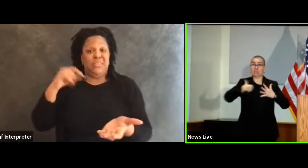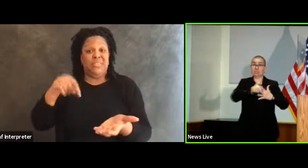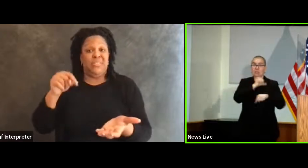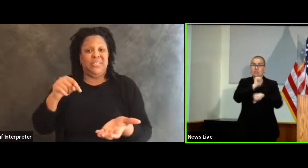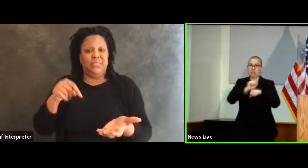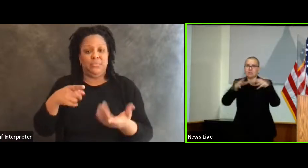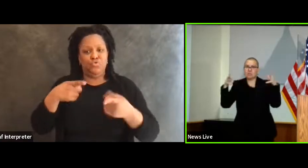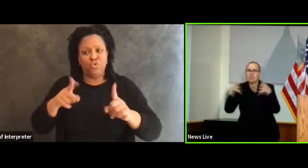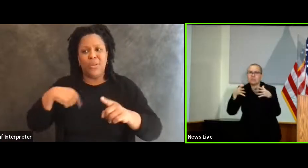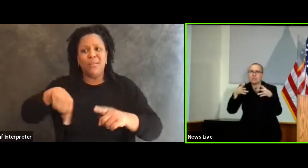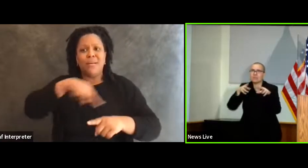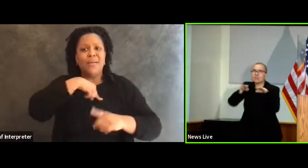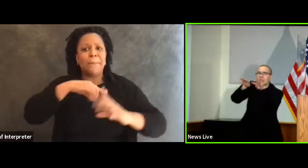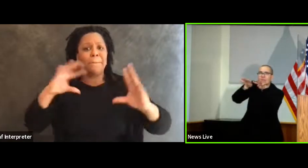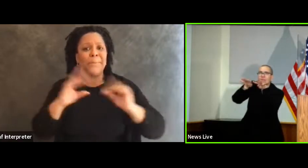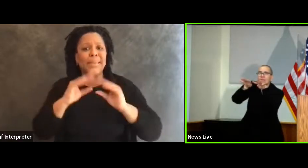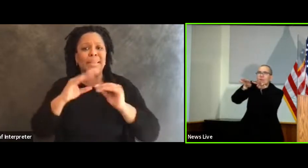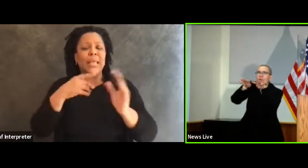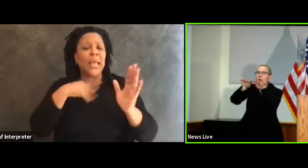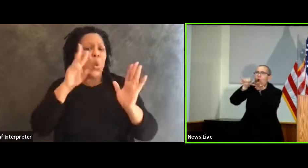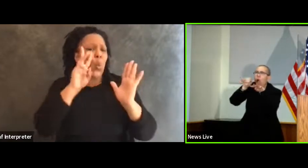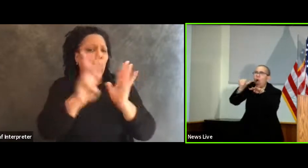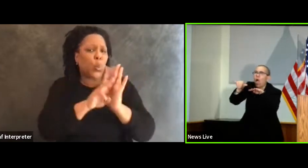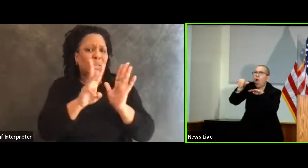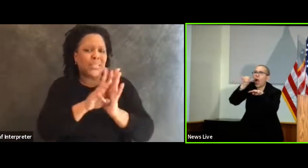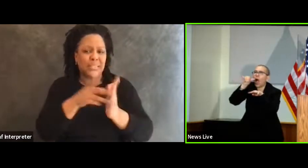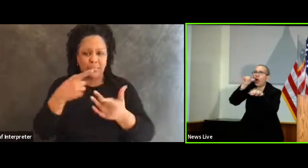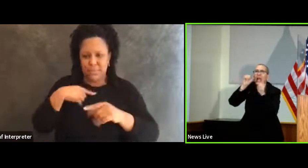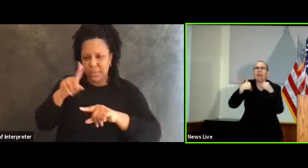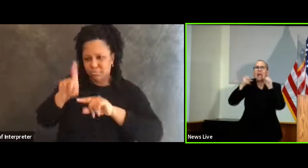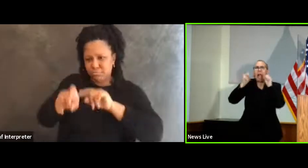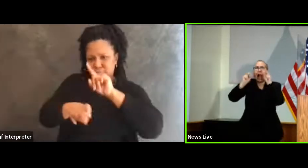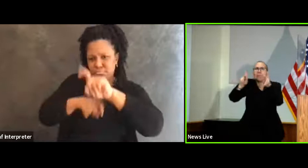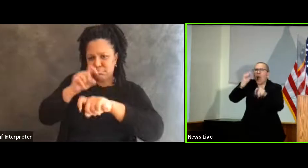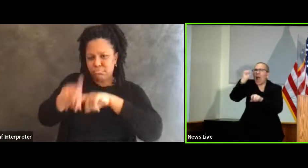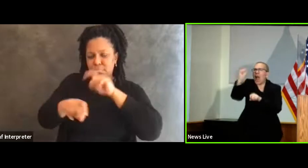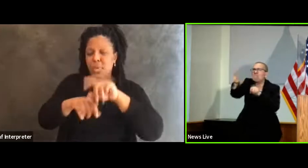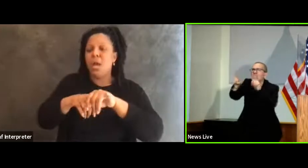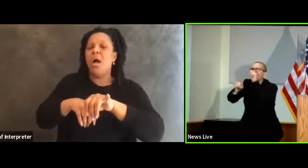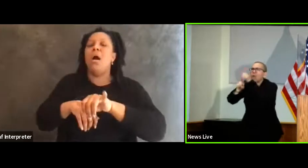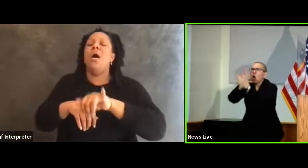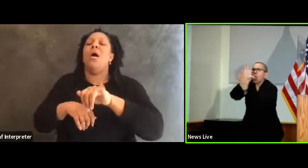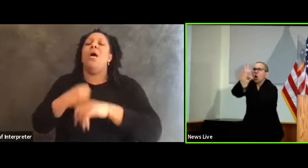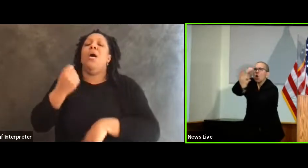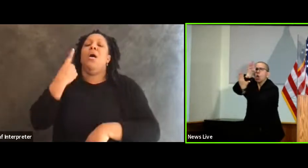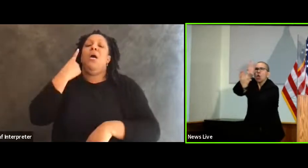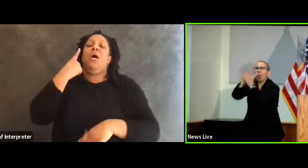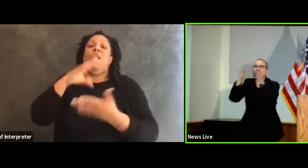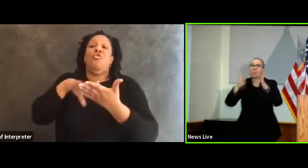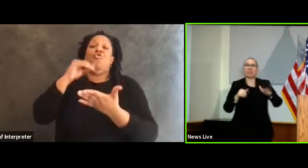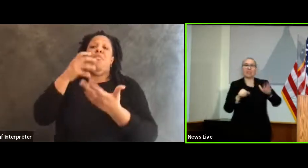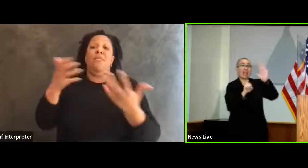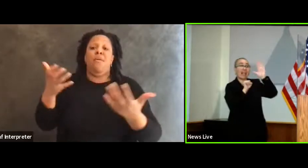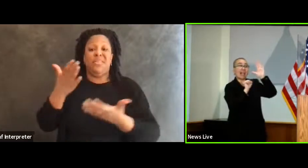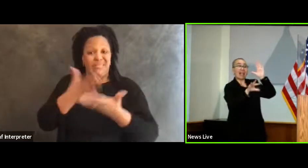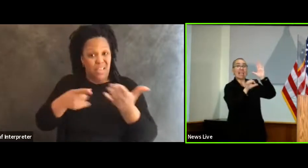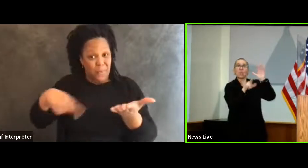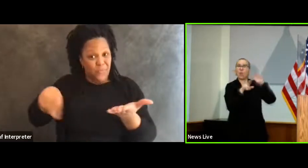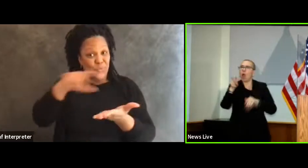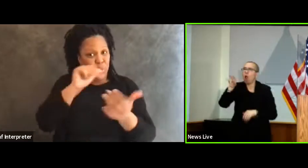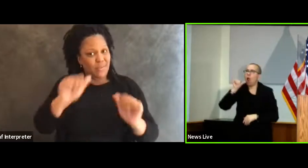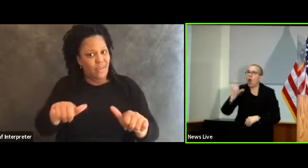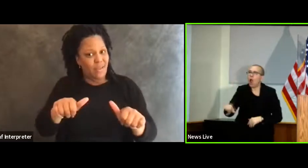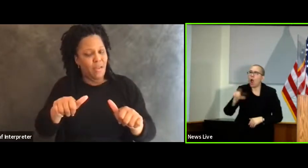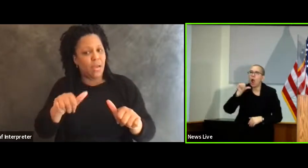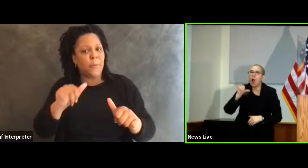could question, and you actually learn. And coming out of there, and some of you could attest to this, you come out of there and say, well, I got to say, I